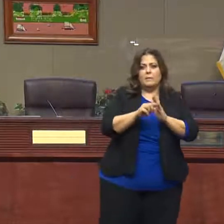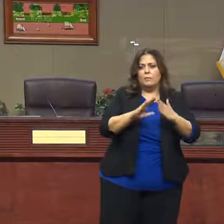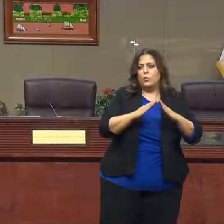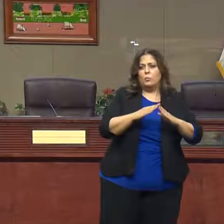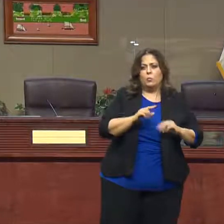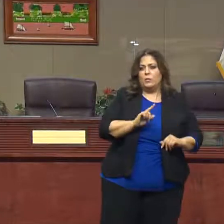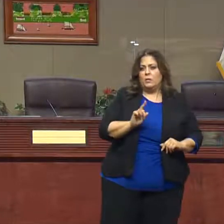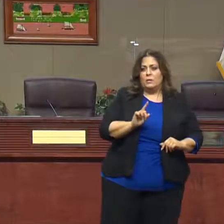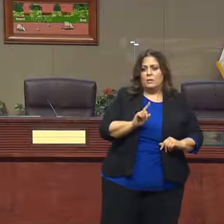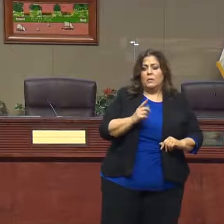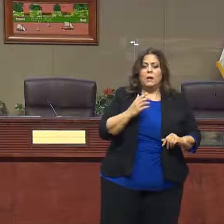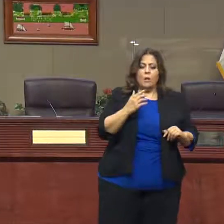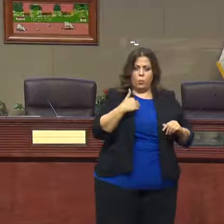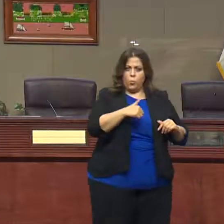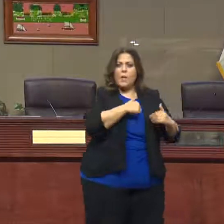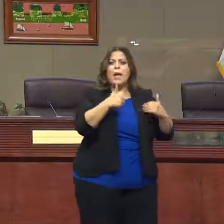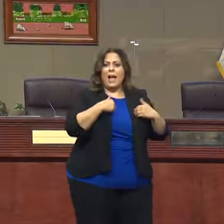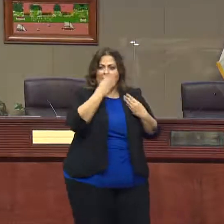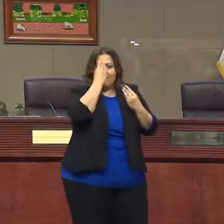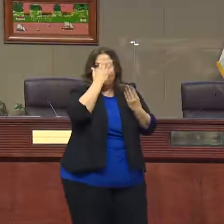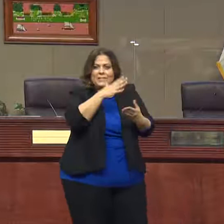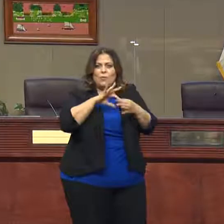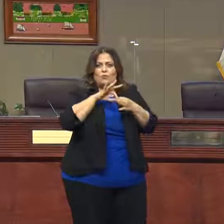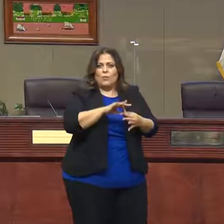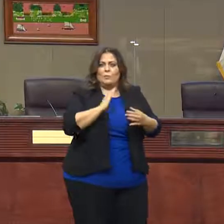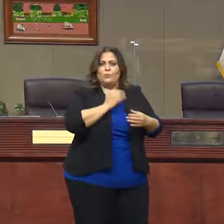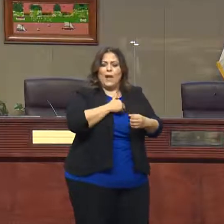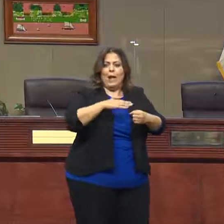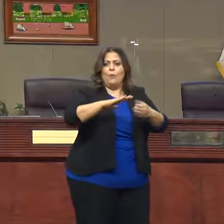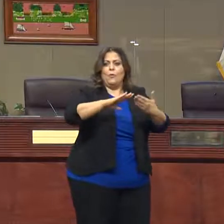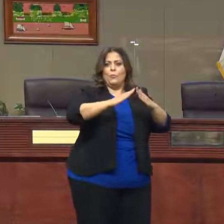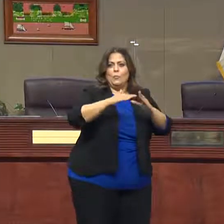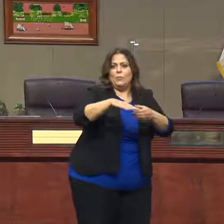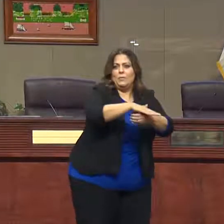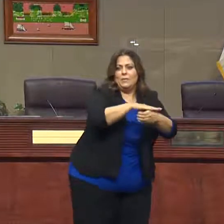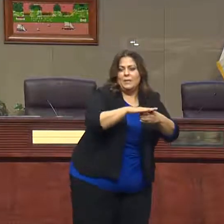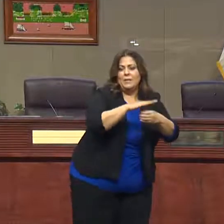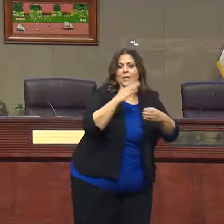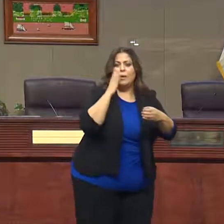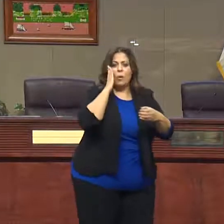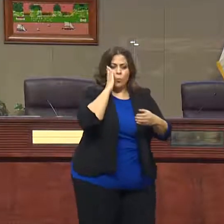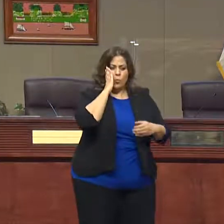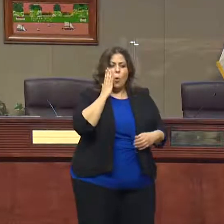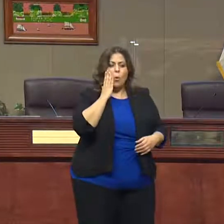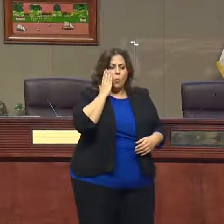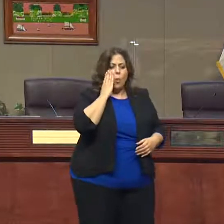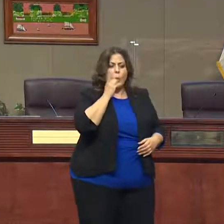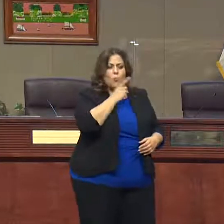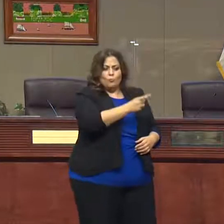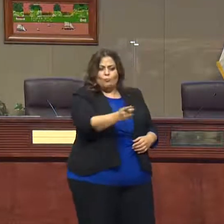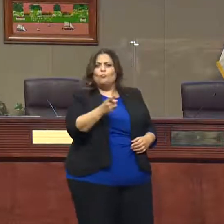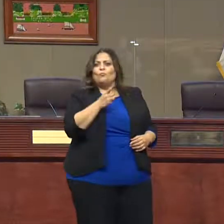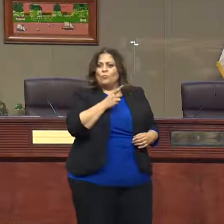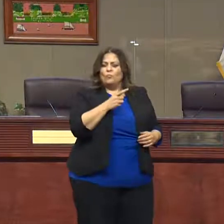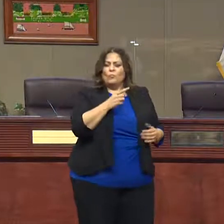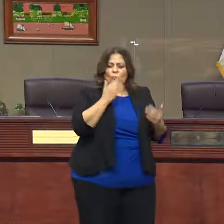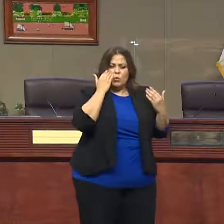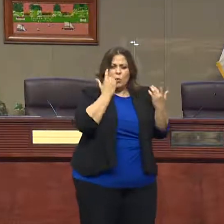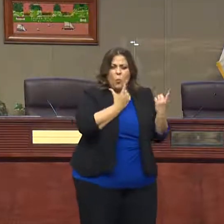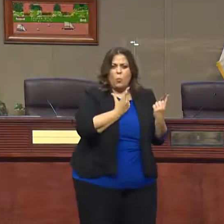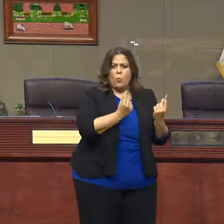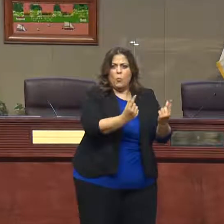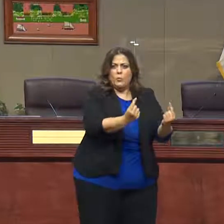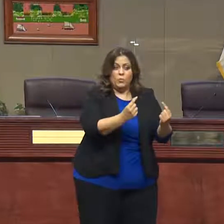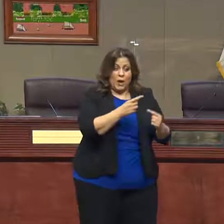data. We know our community, and we're going to continue ensuring that the public has access to getting vaccinated if they